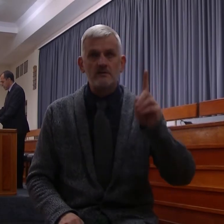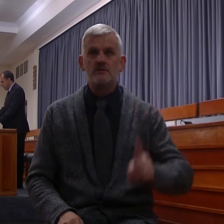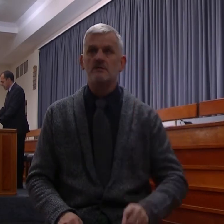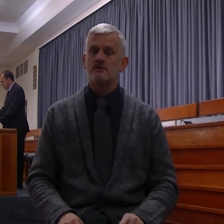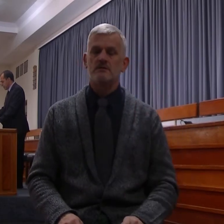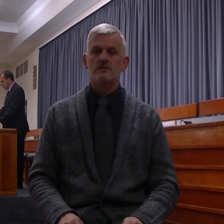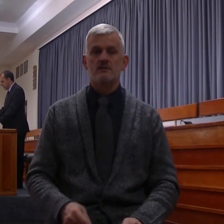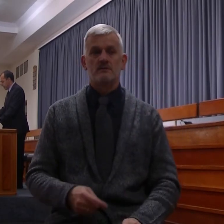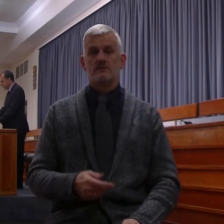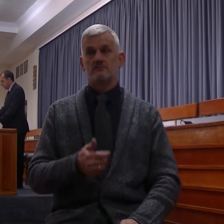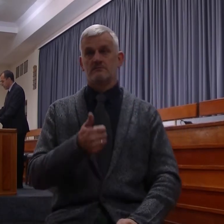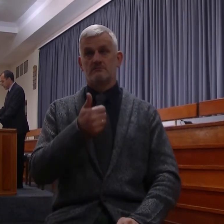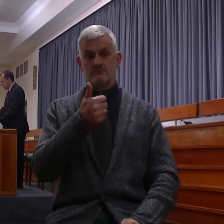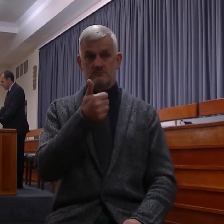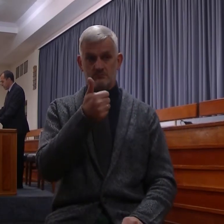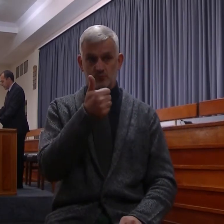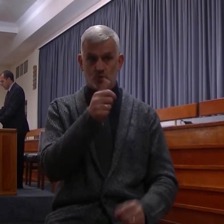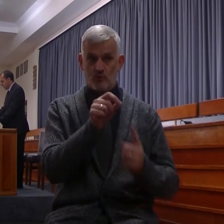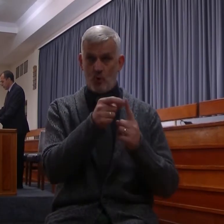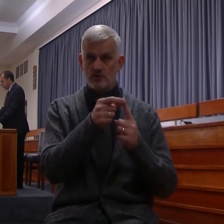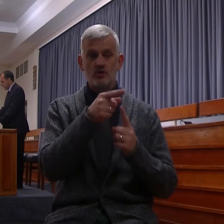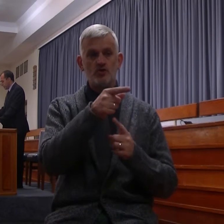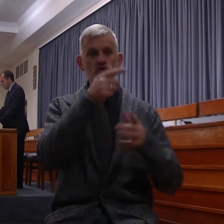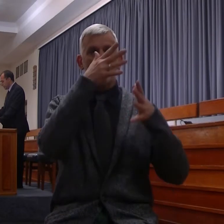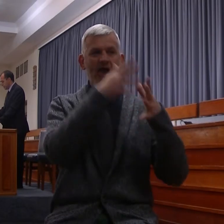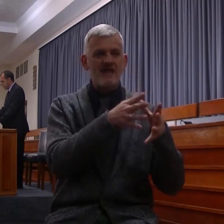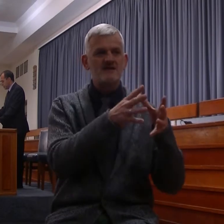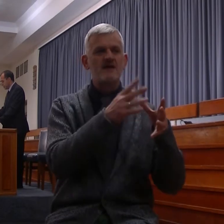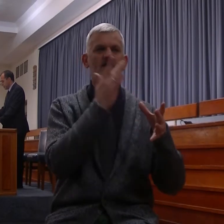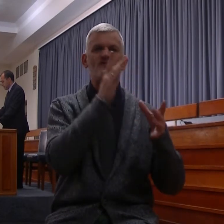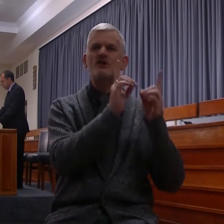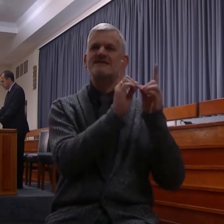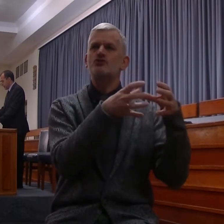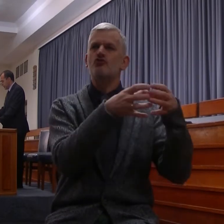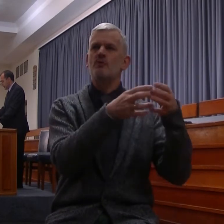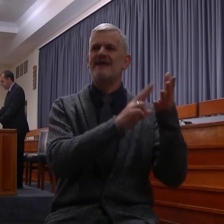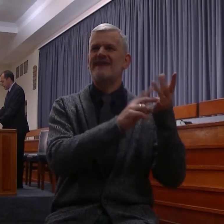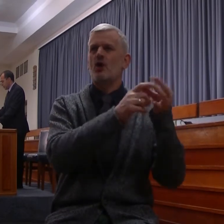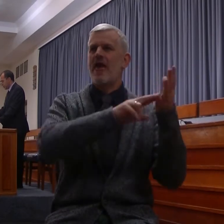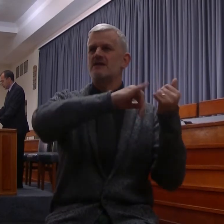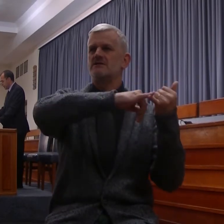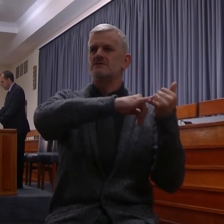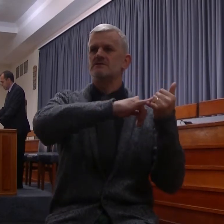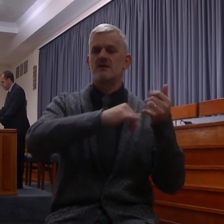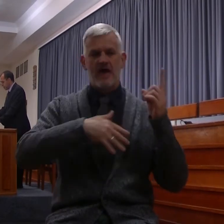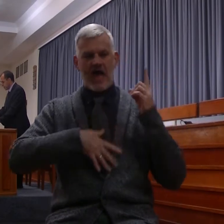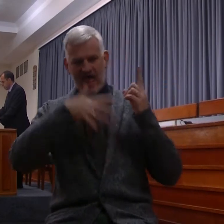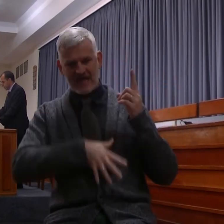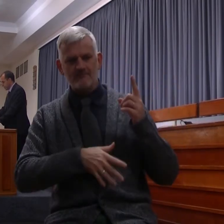that thou hastest the deeds of the Nicolaitans, which I hate, I also